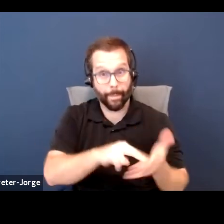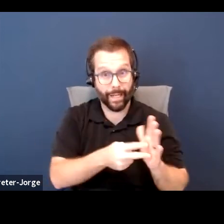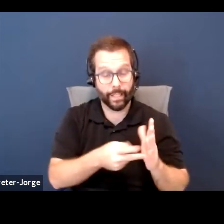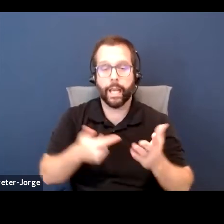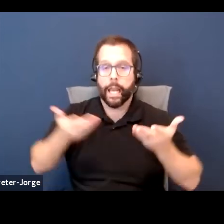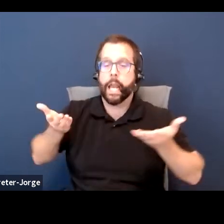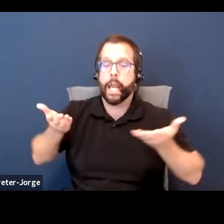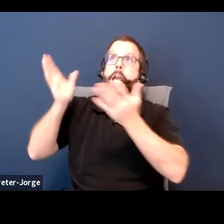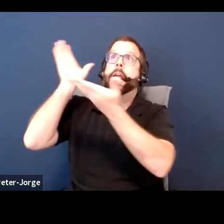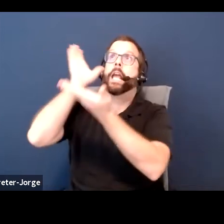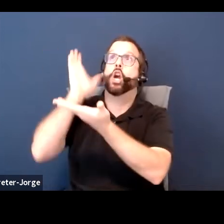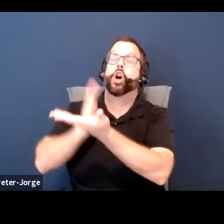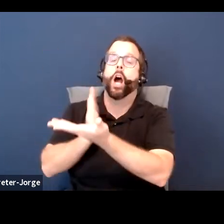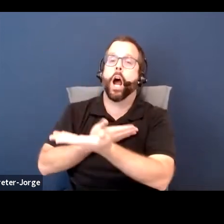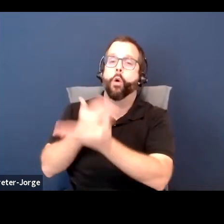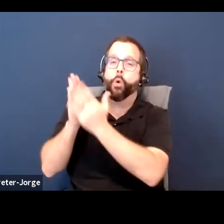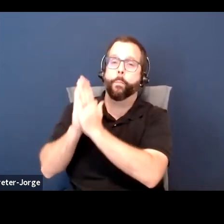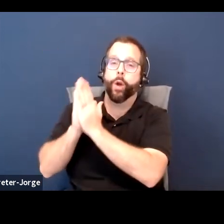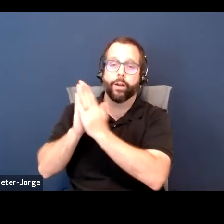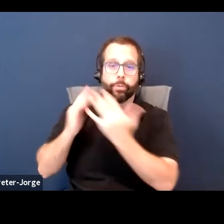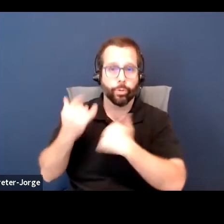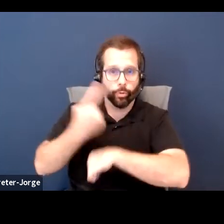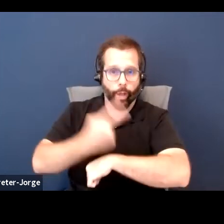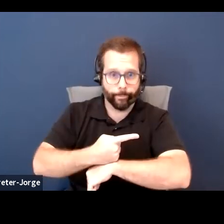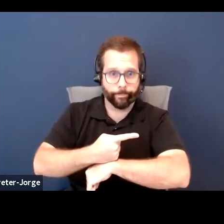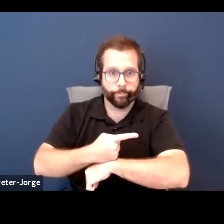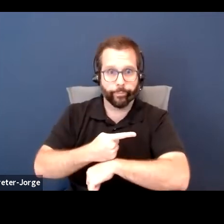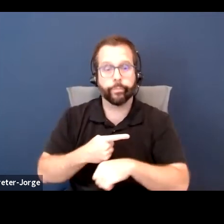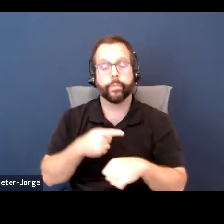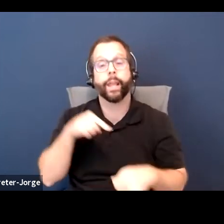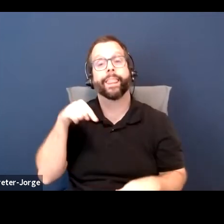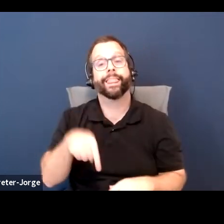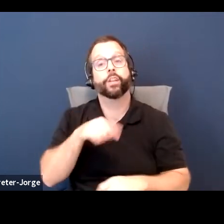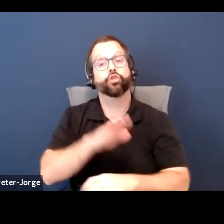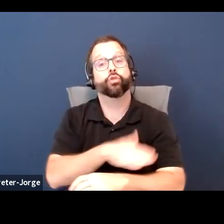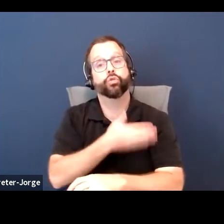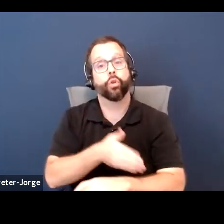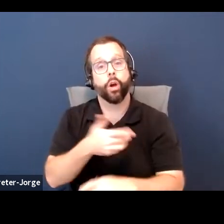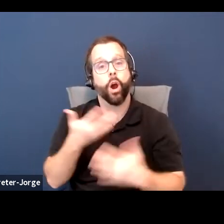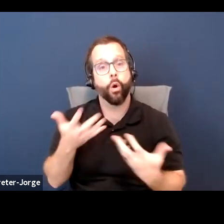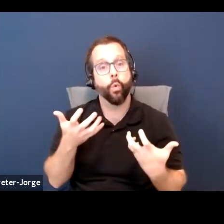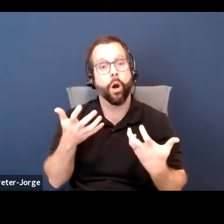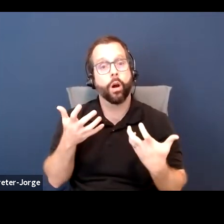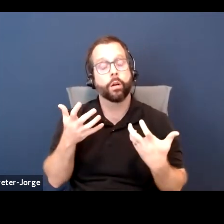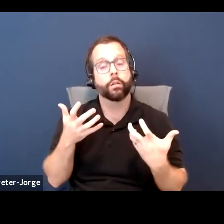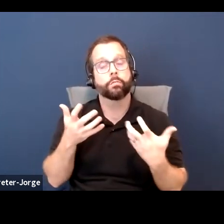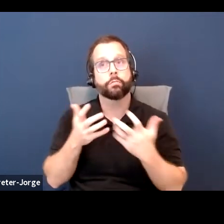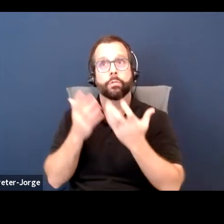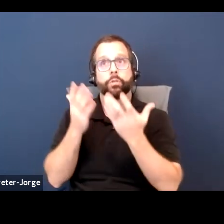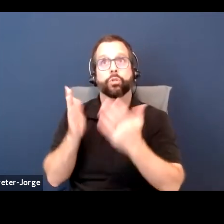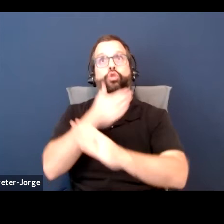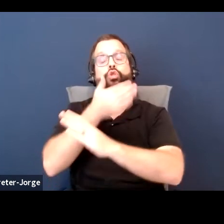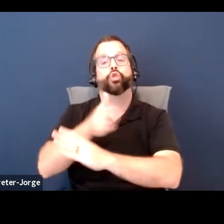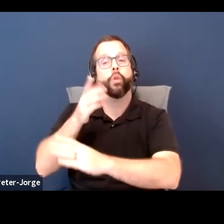our prayers today. So this is going to be a song that I want to do for all of us and for all of